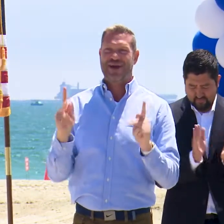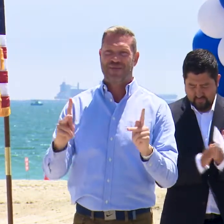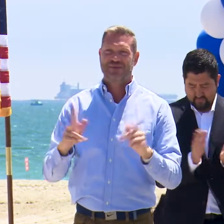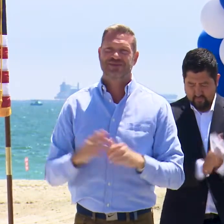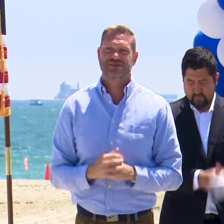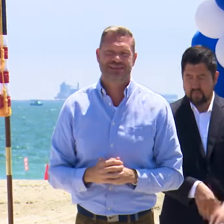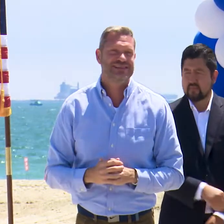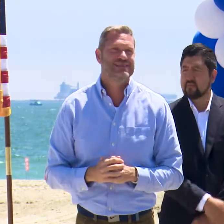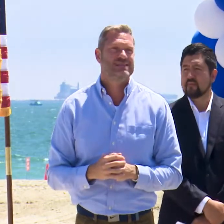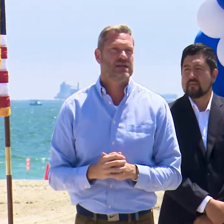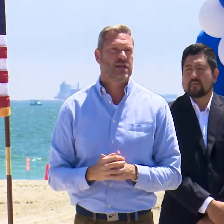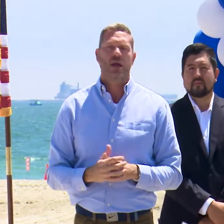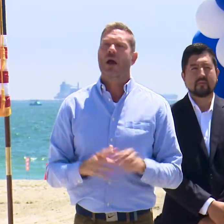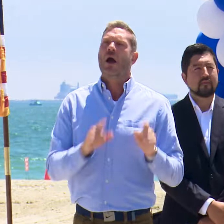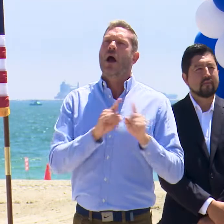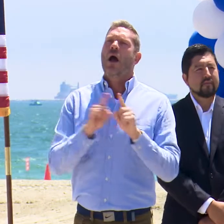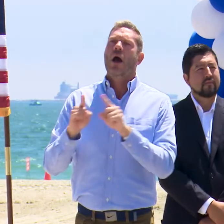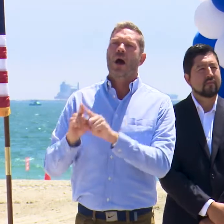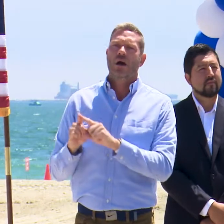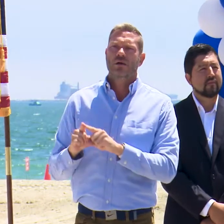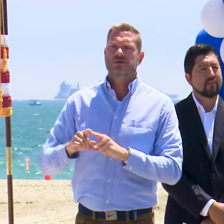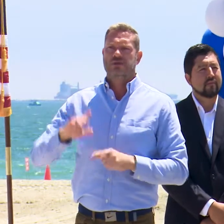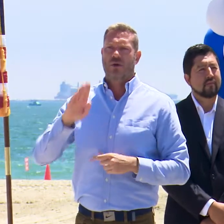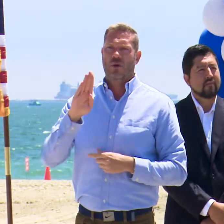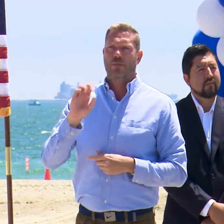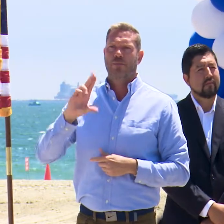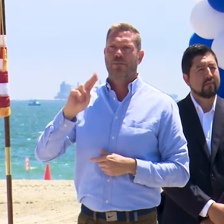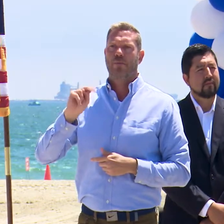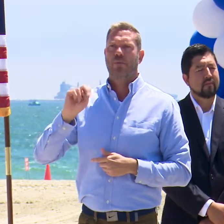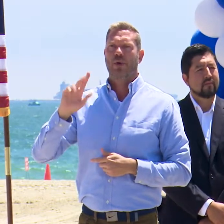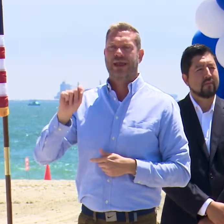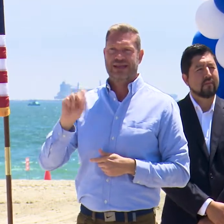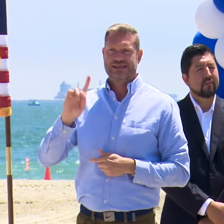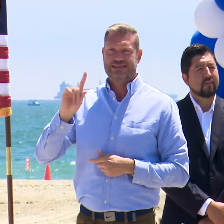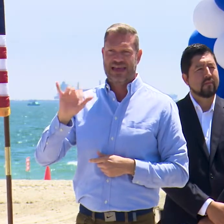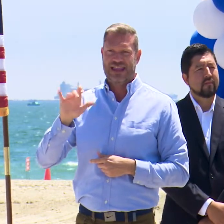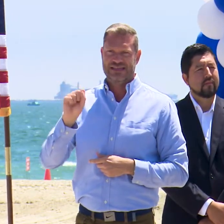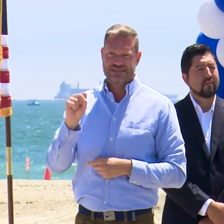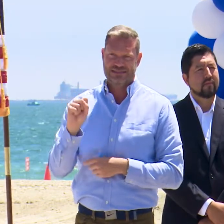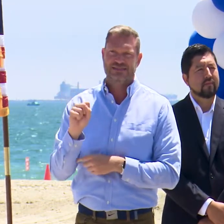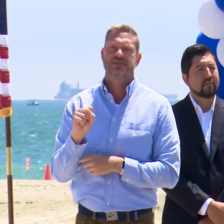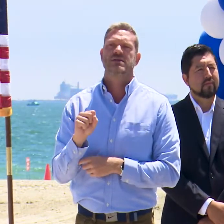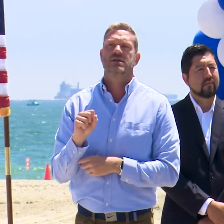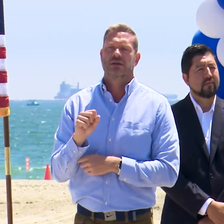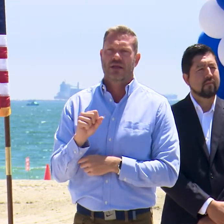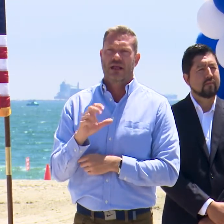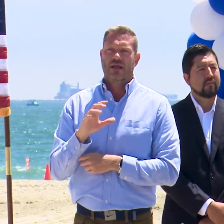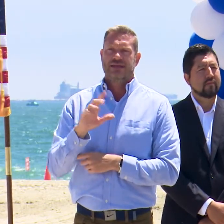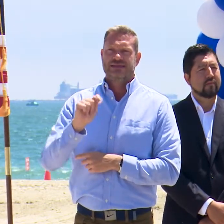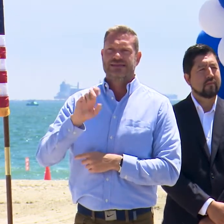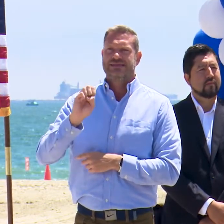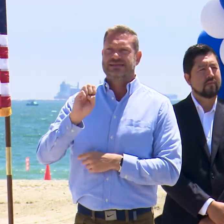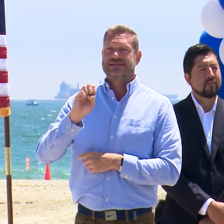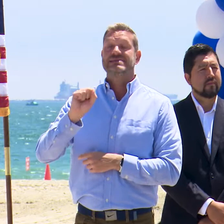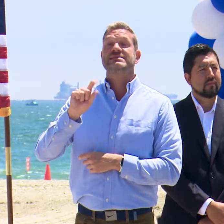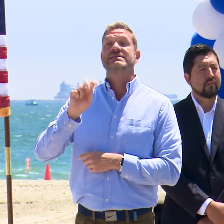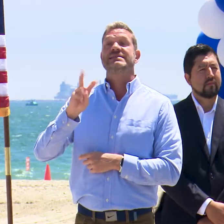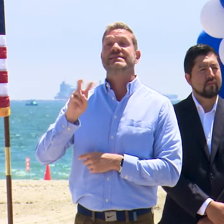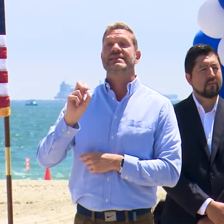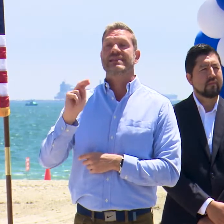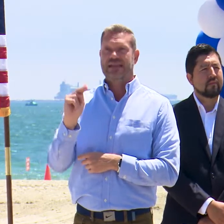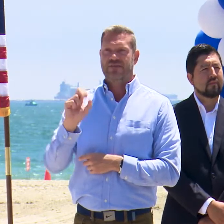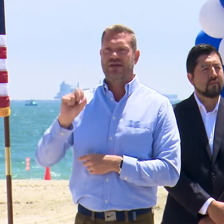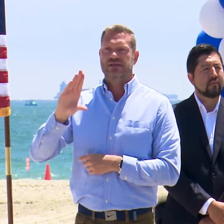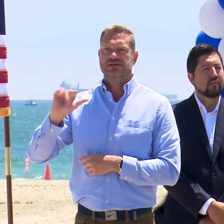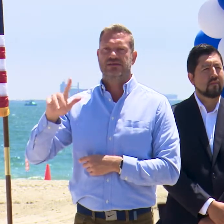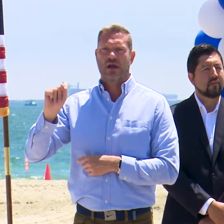On behalf of our director, Brent Dennis, our deputy director, Stephen Scott, and manager of marinas and beaches, Elvita